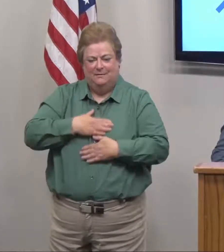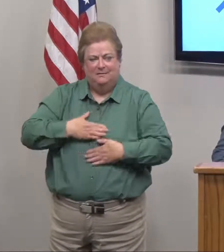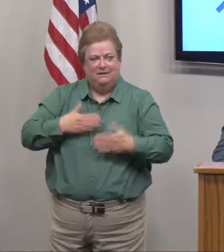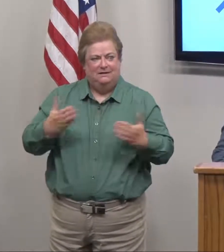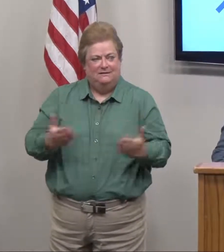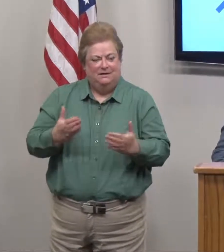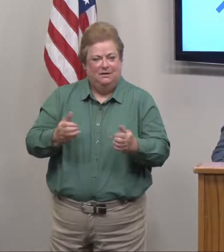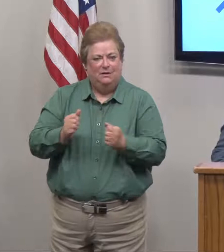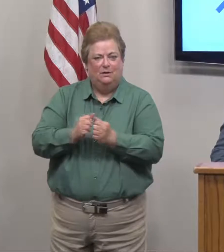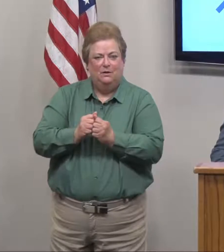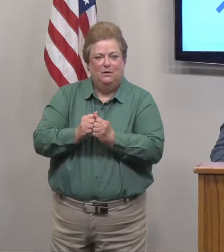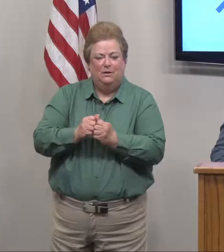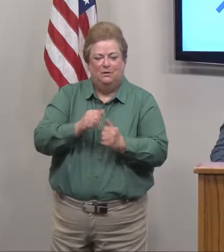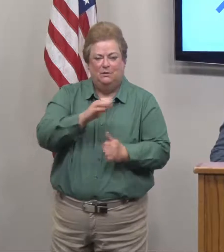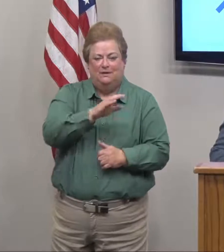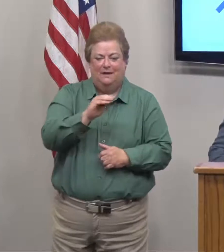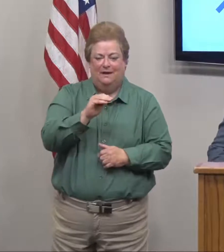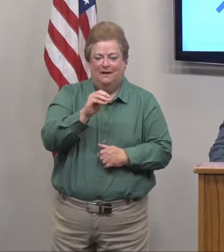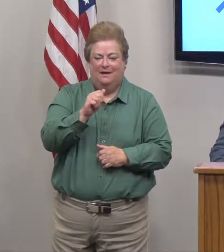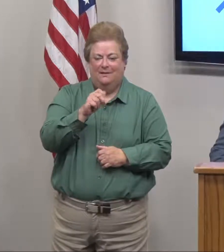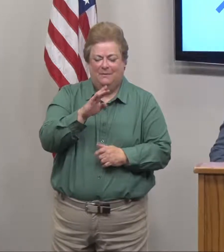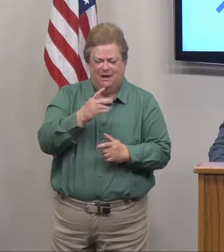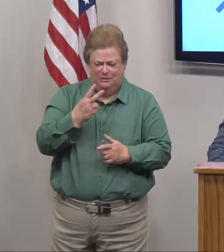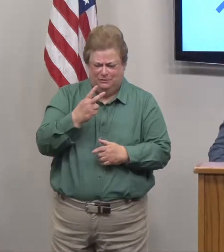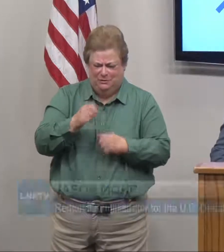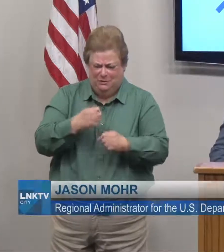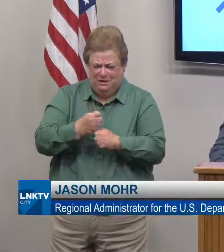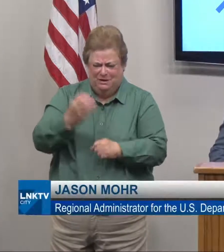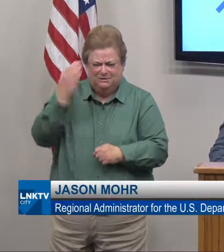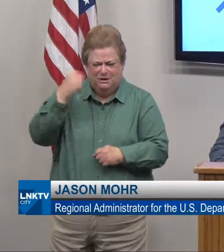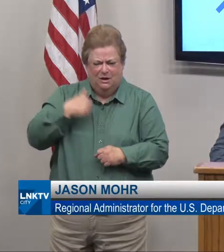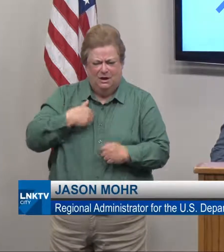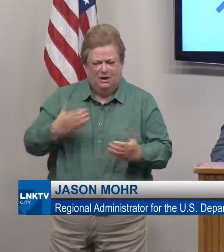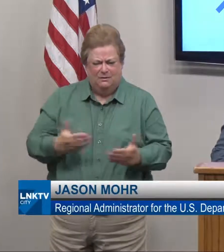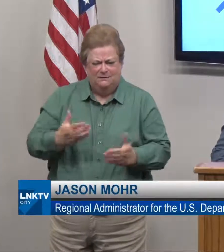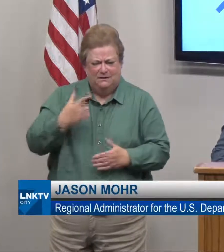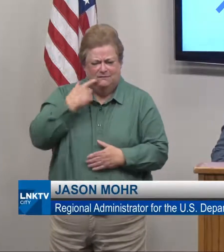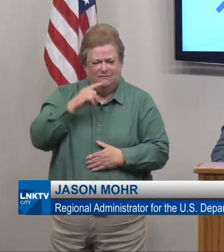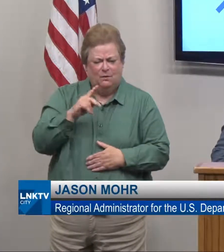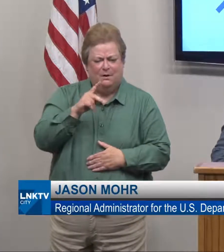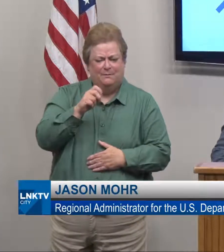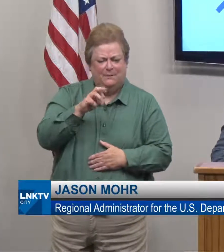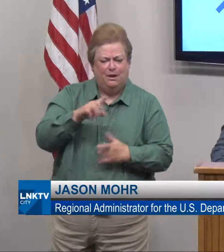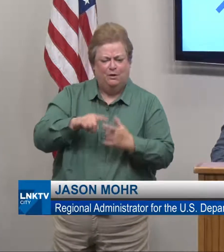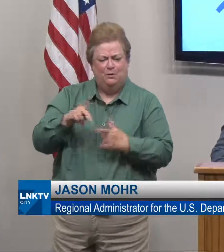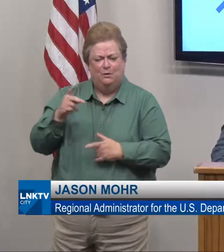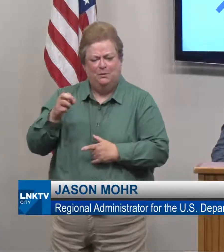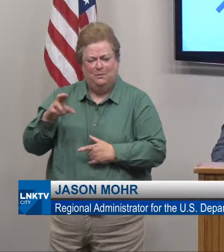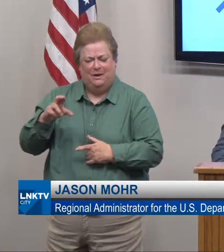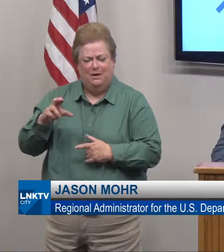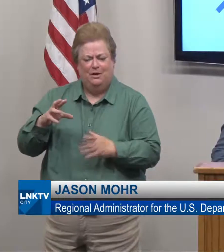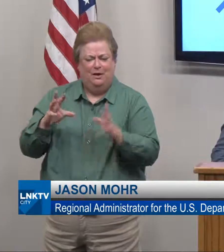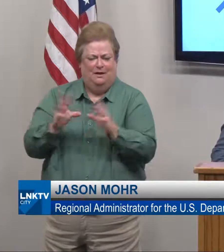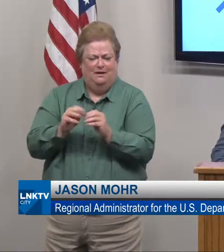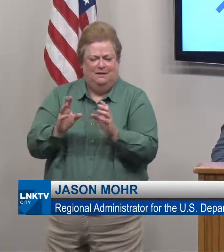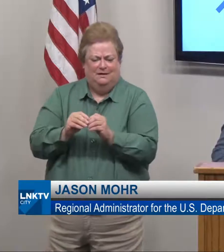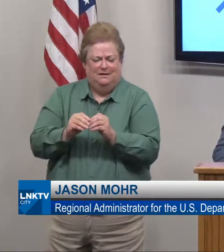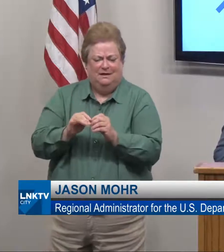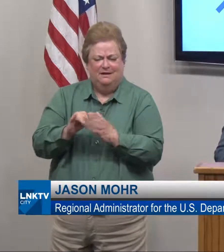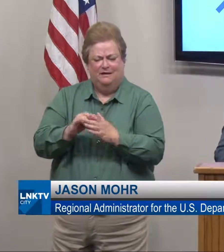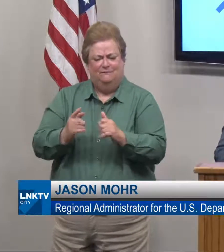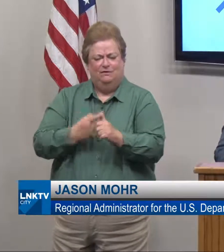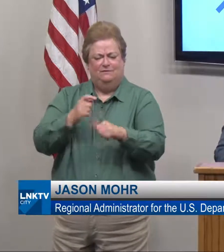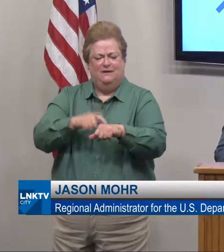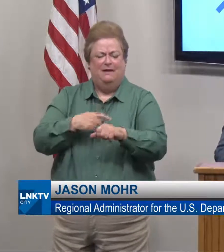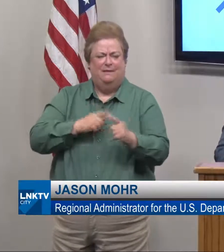with your esteemed mayor. I think 2 summers ago I was here at the peer-to-peer symposium. That's the first time that I got to